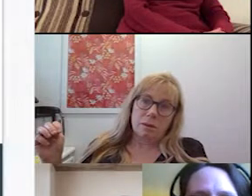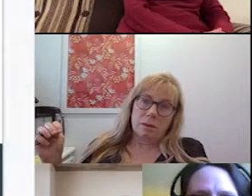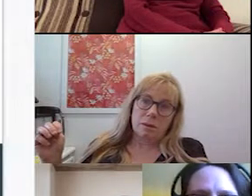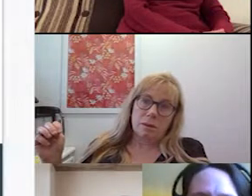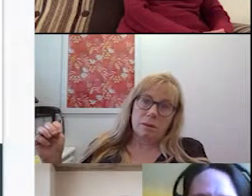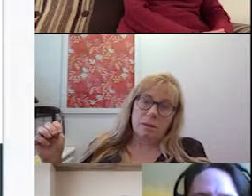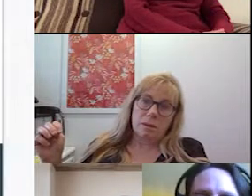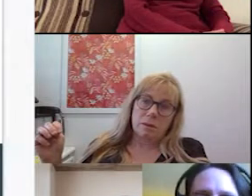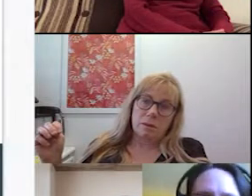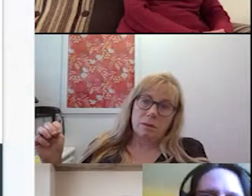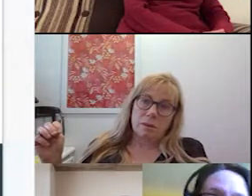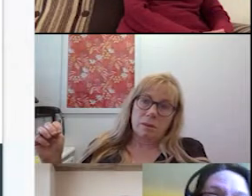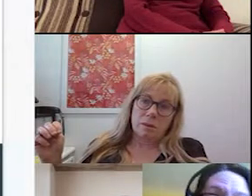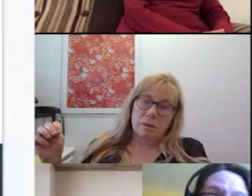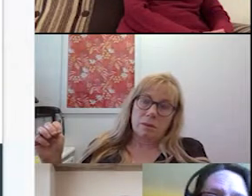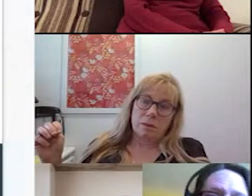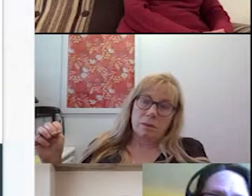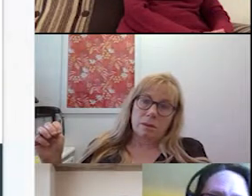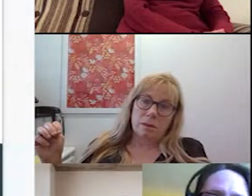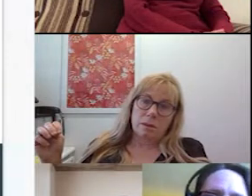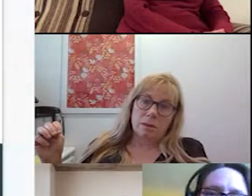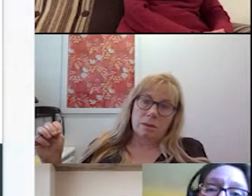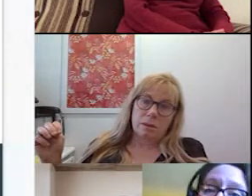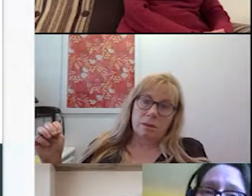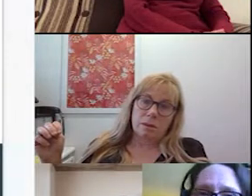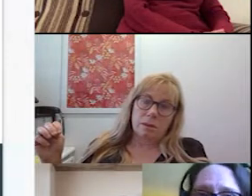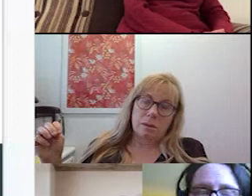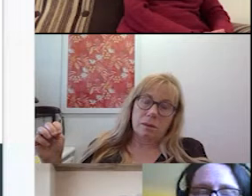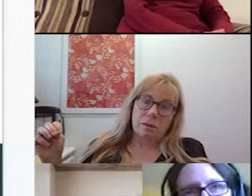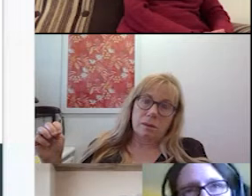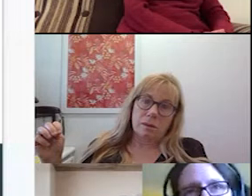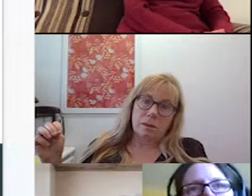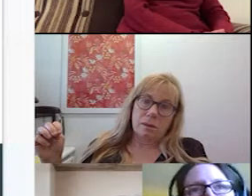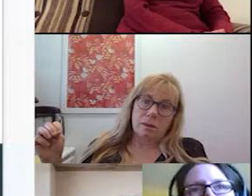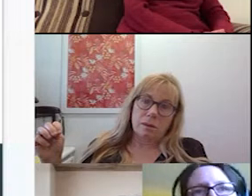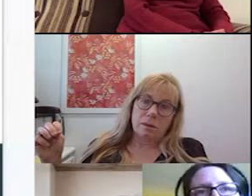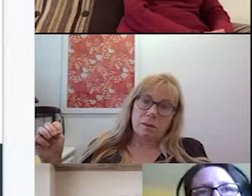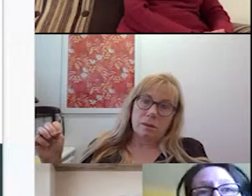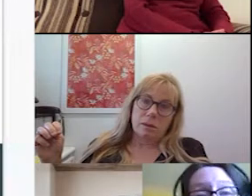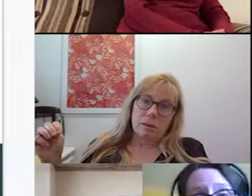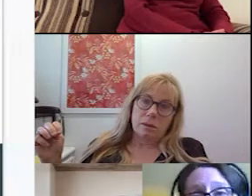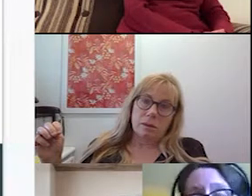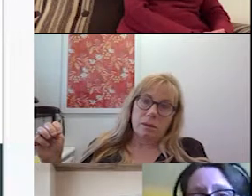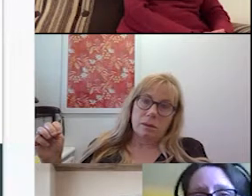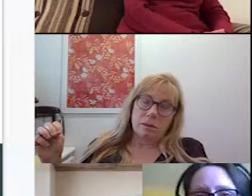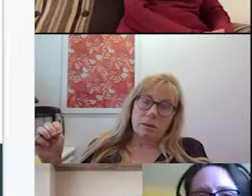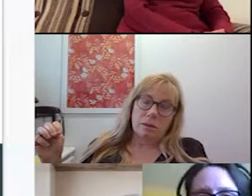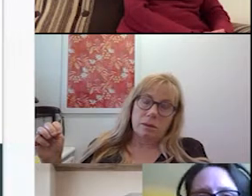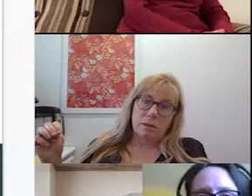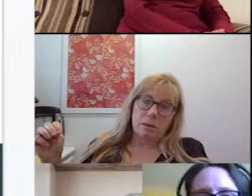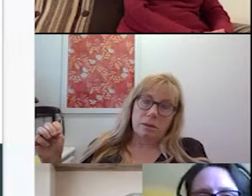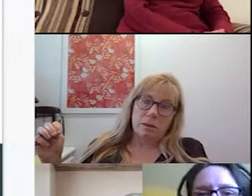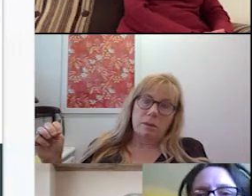and keep learning and keep getting better at your signing and keep checking our sign production so that we are